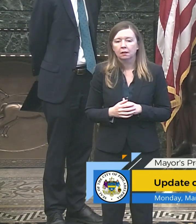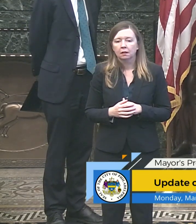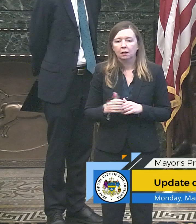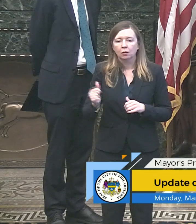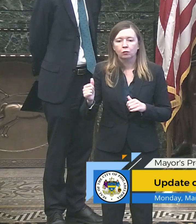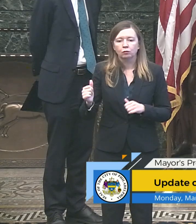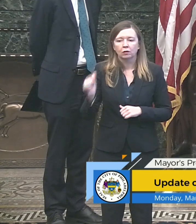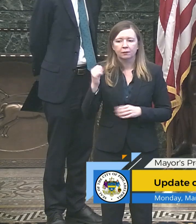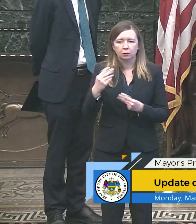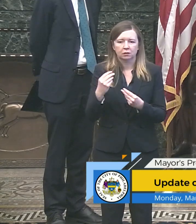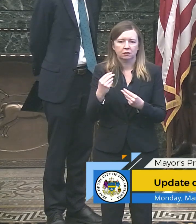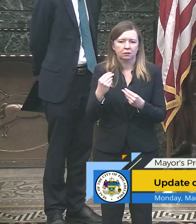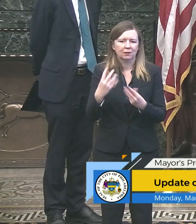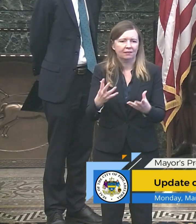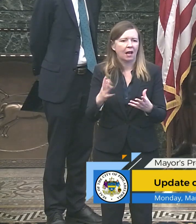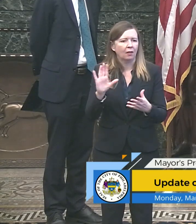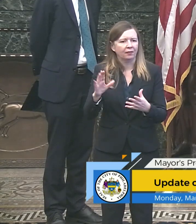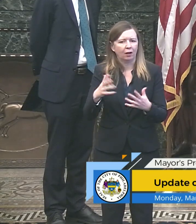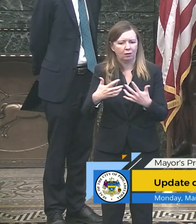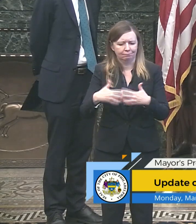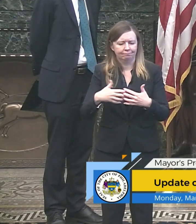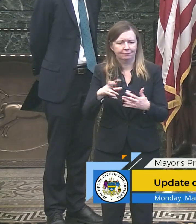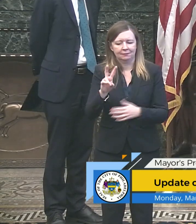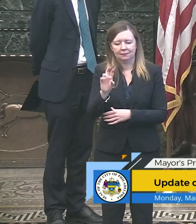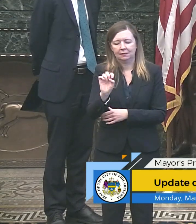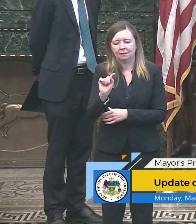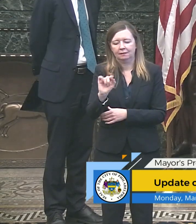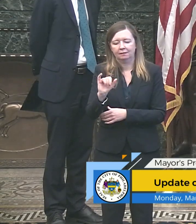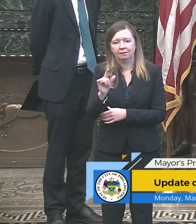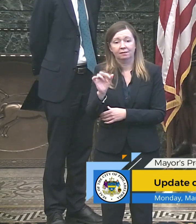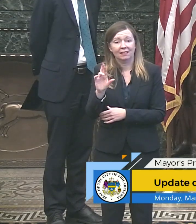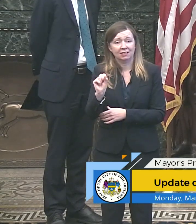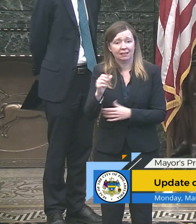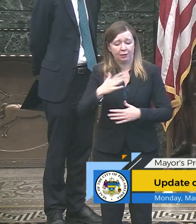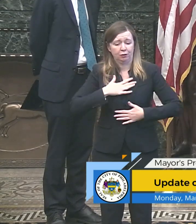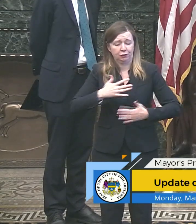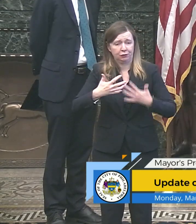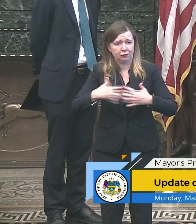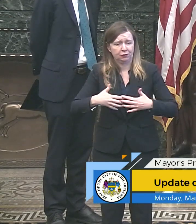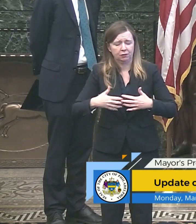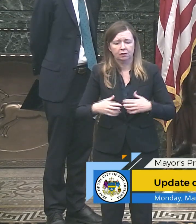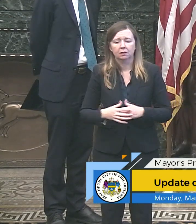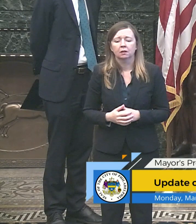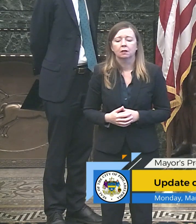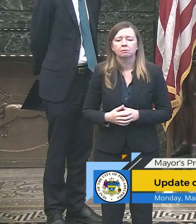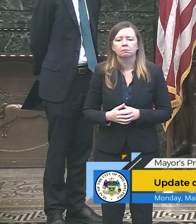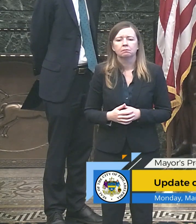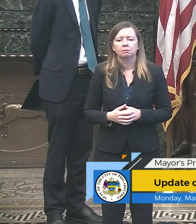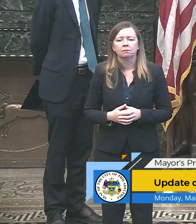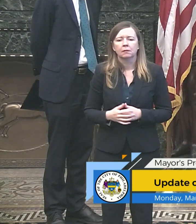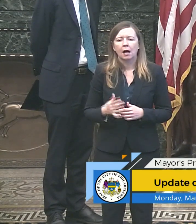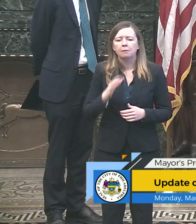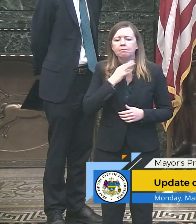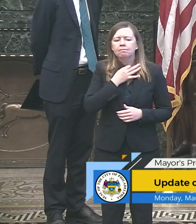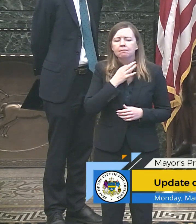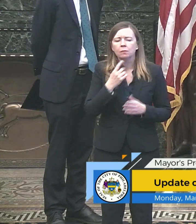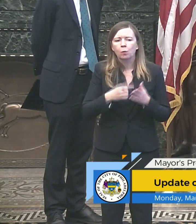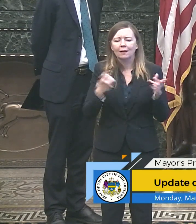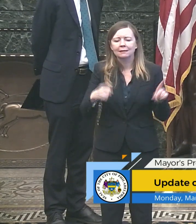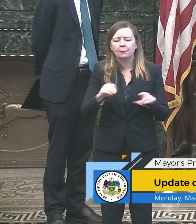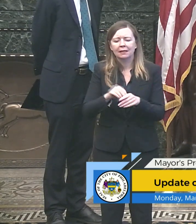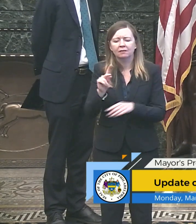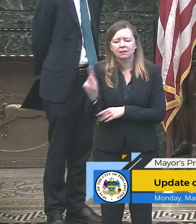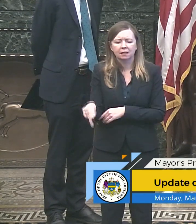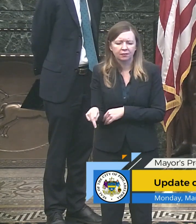how many ventilators they have. I just wanted to see what the situation was in Philadelphia for